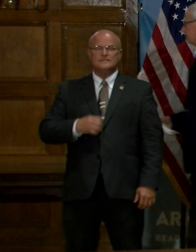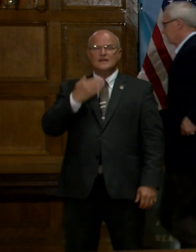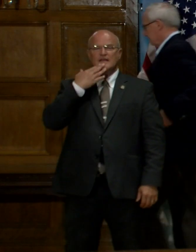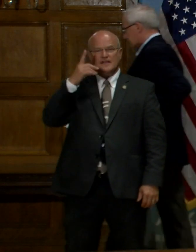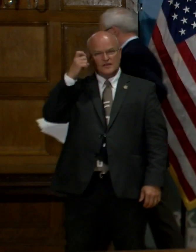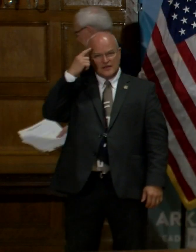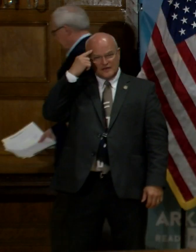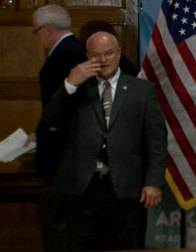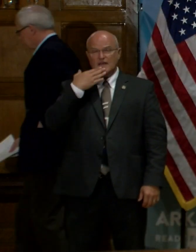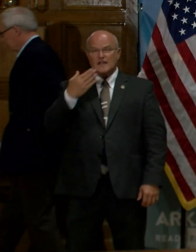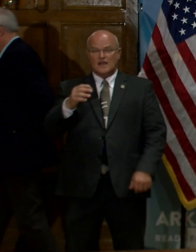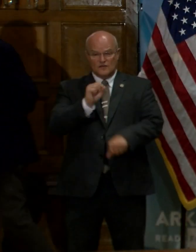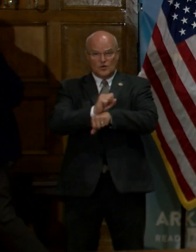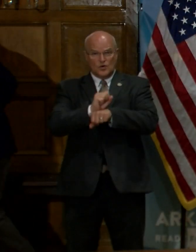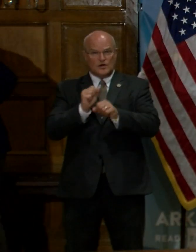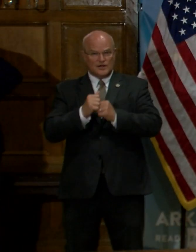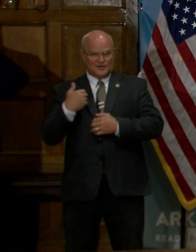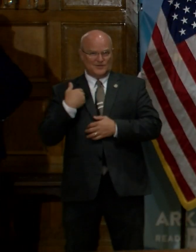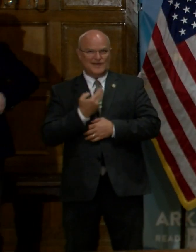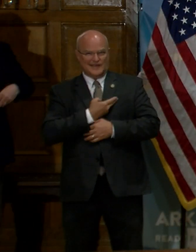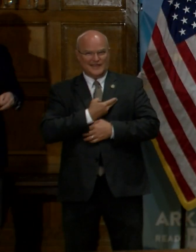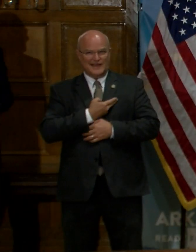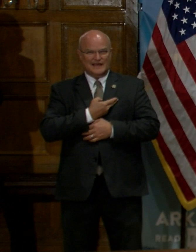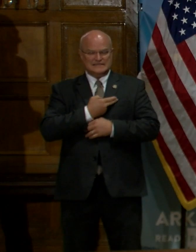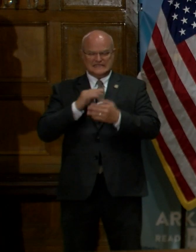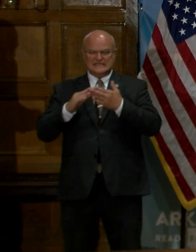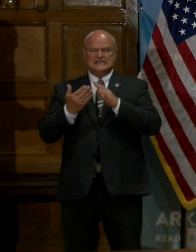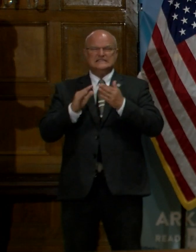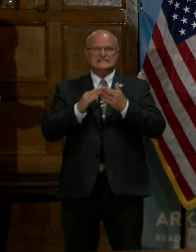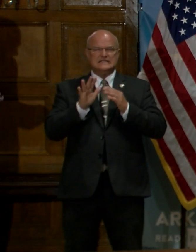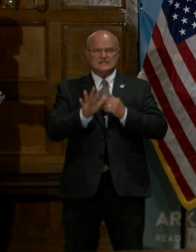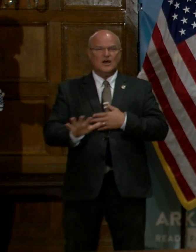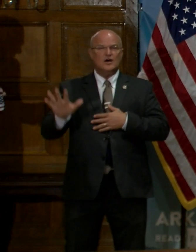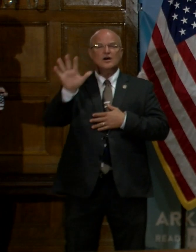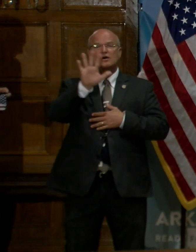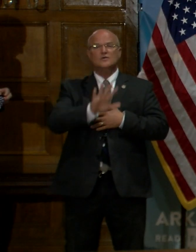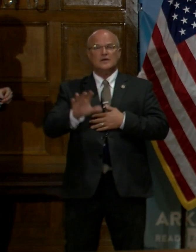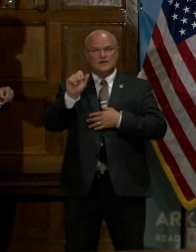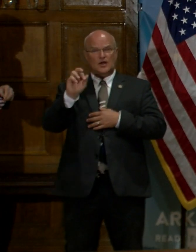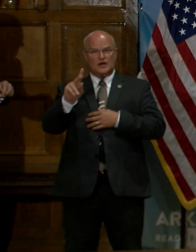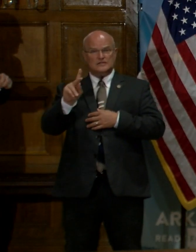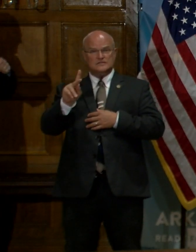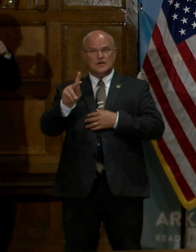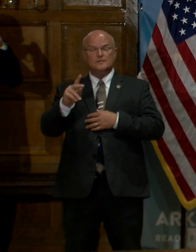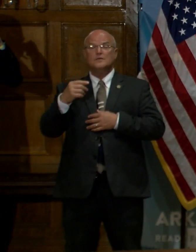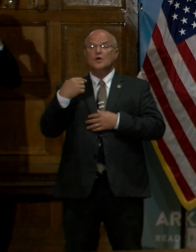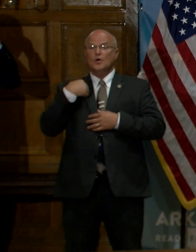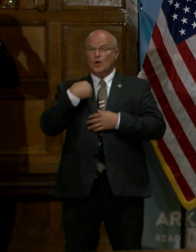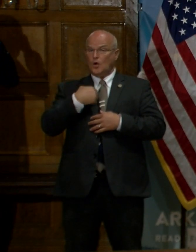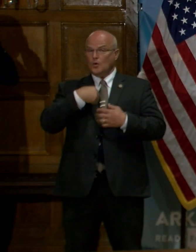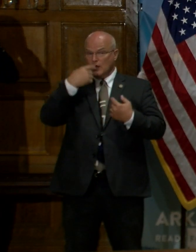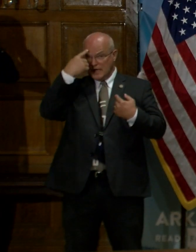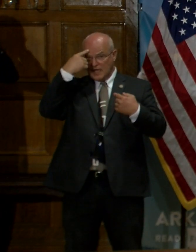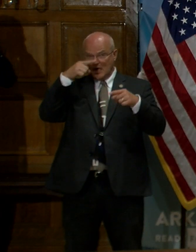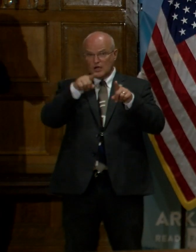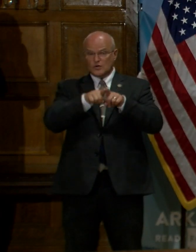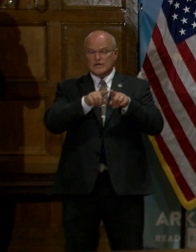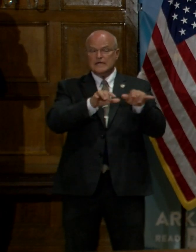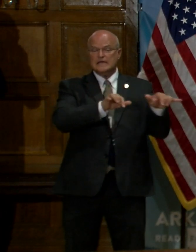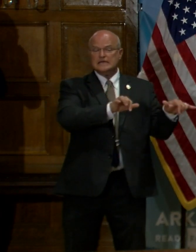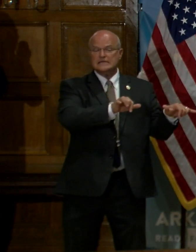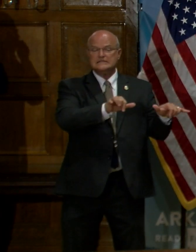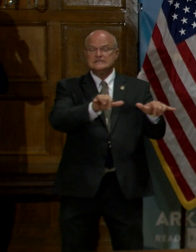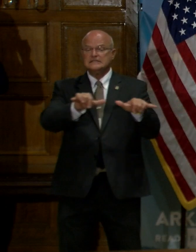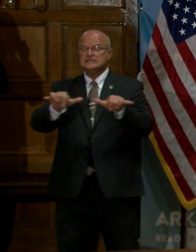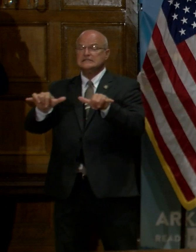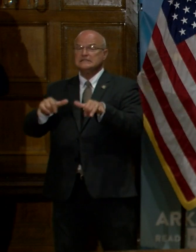Thank you, Governor, and thank you for working with us in the cities and towns of Arkansas. We agree that consistency is incredibly important, and